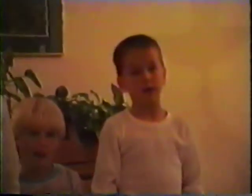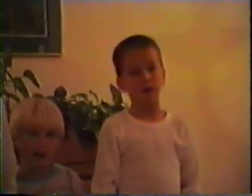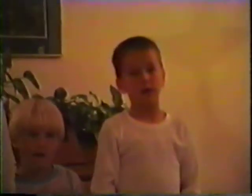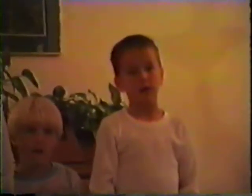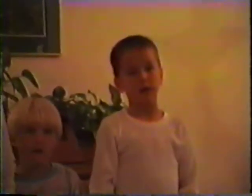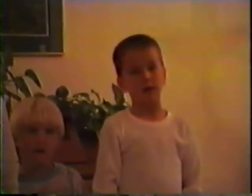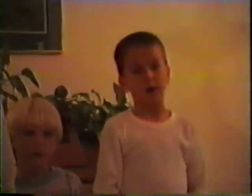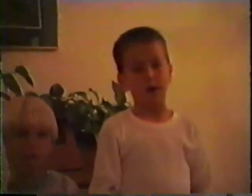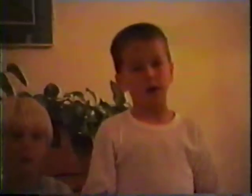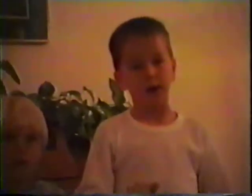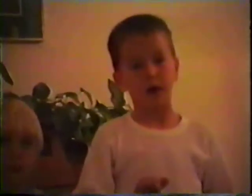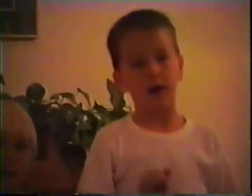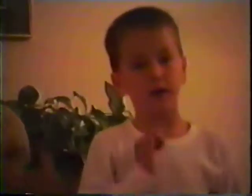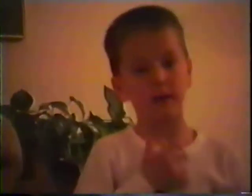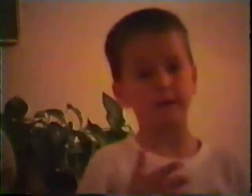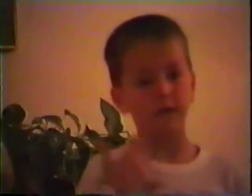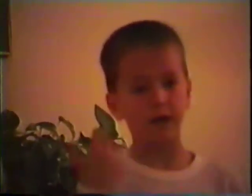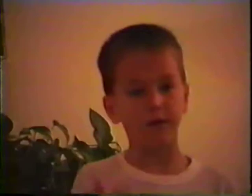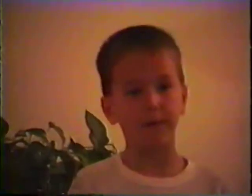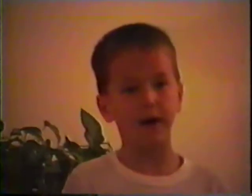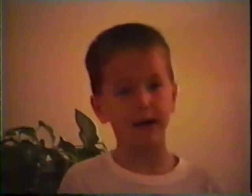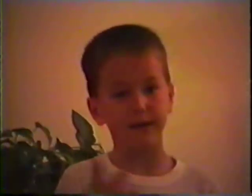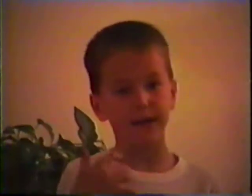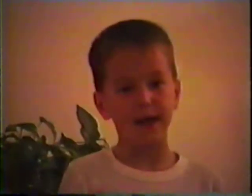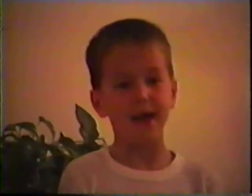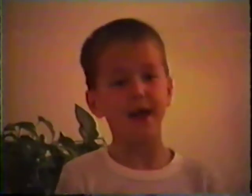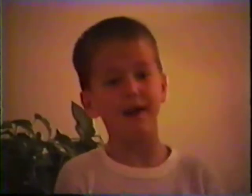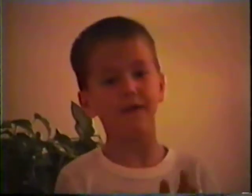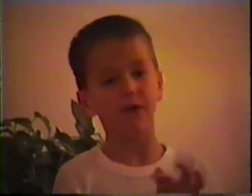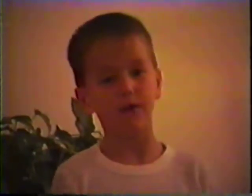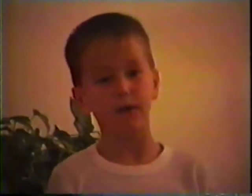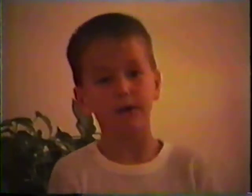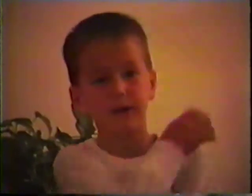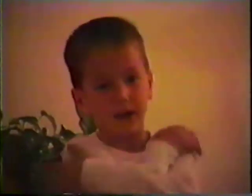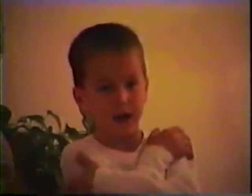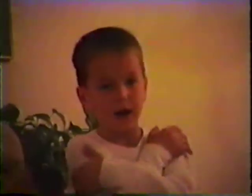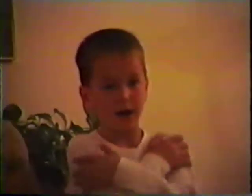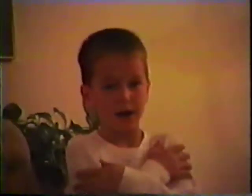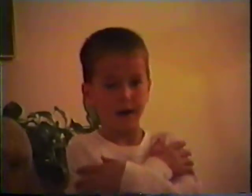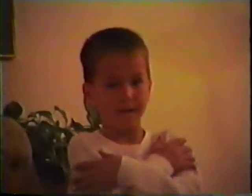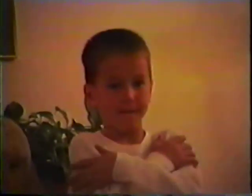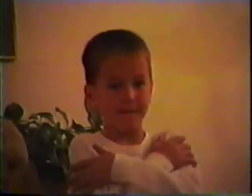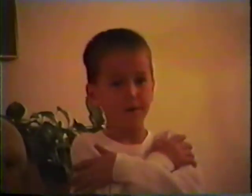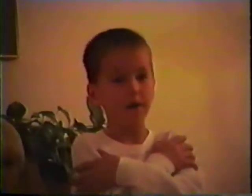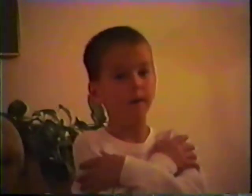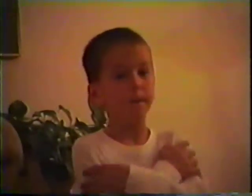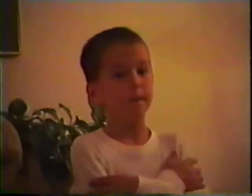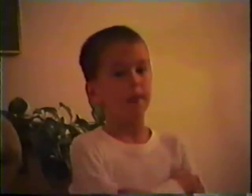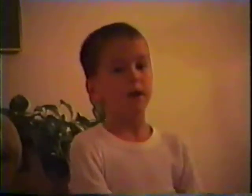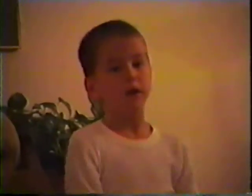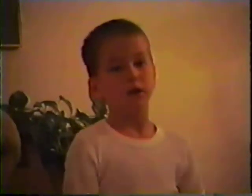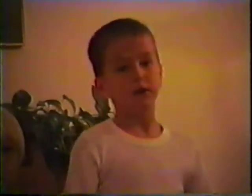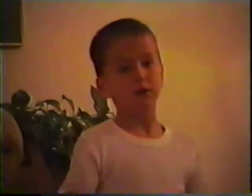I feel my Savior's love, His